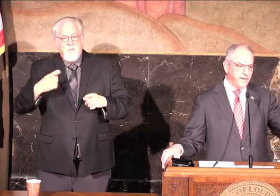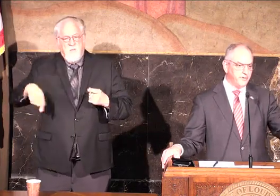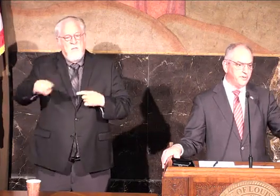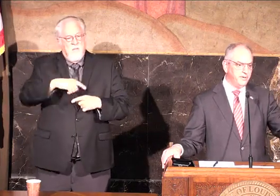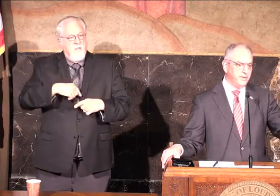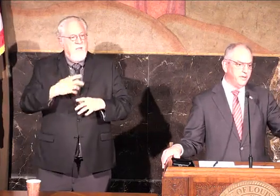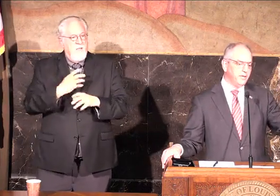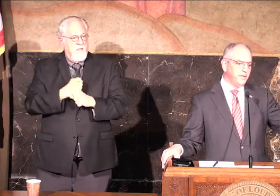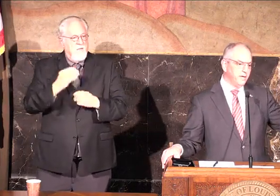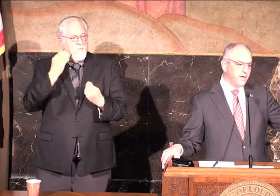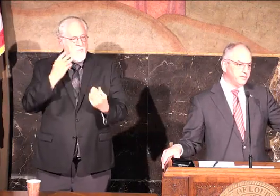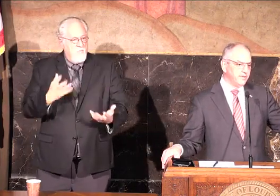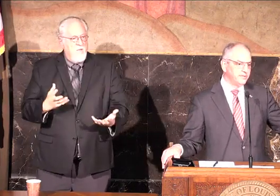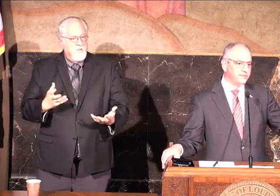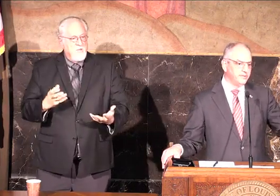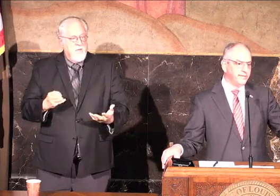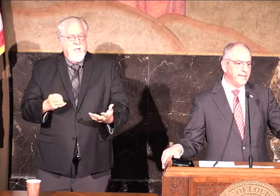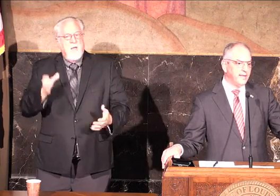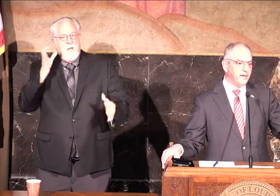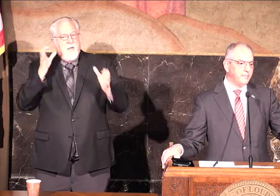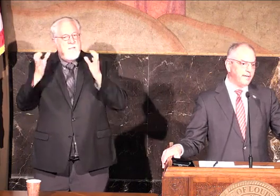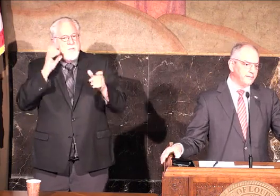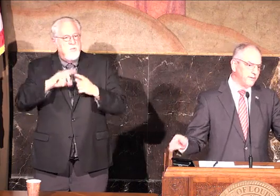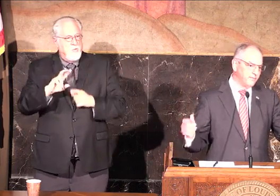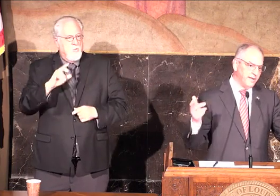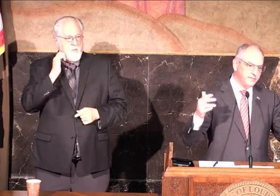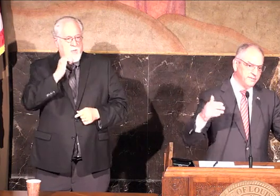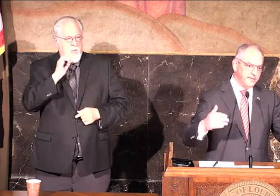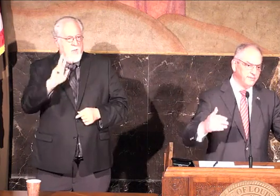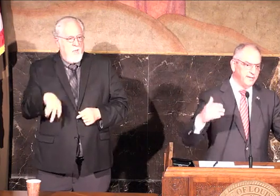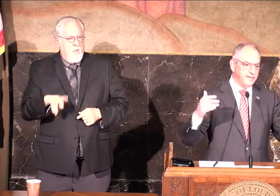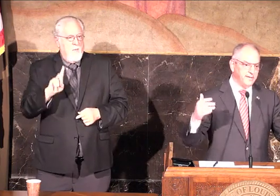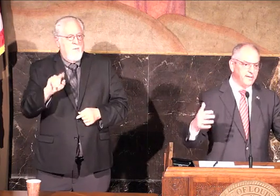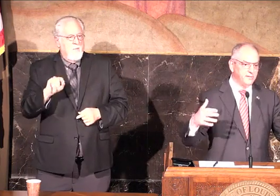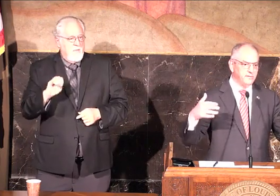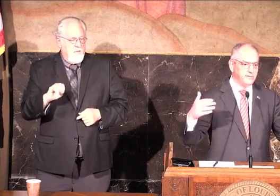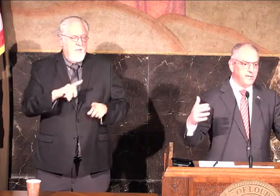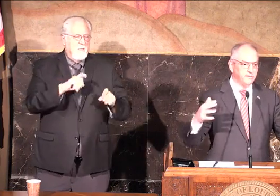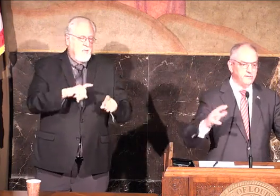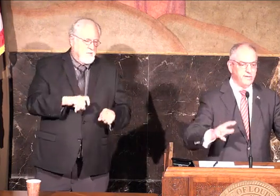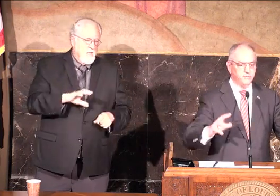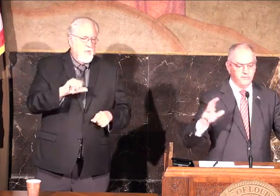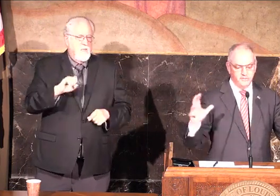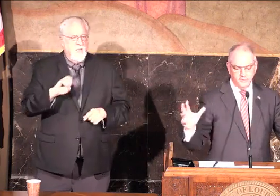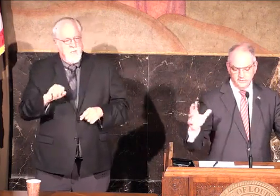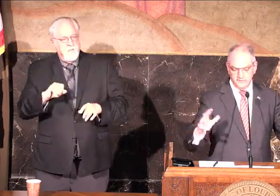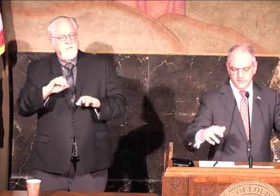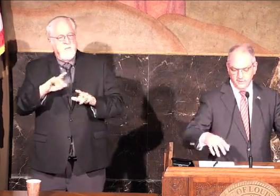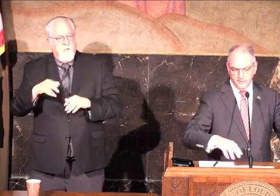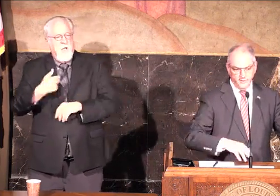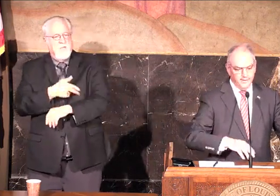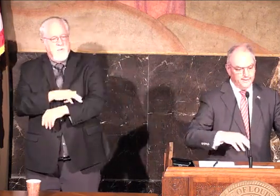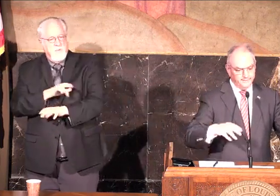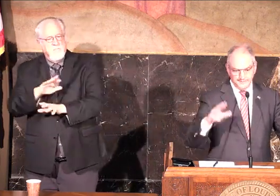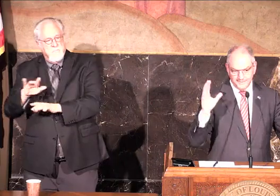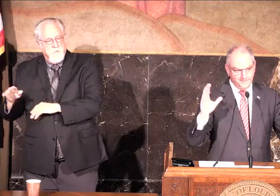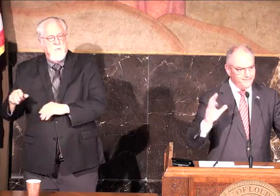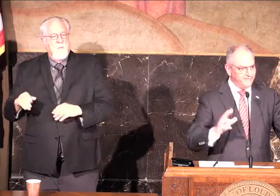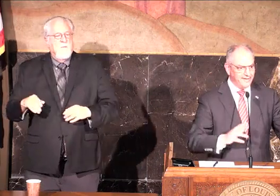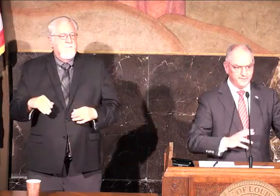get an opportunity to listen to the daily updates that it relates to testing and cases and deaths and hospitalizations